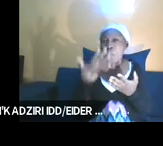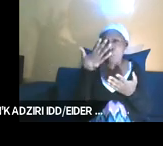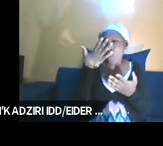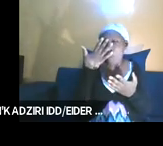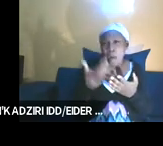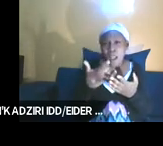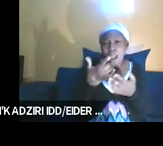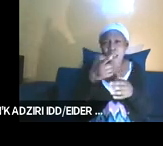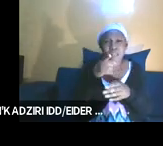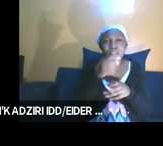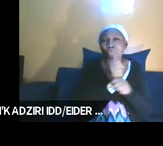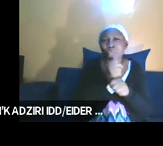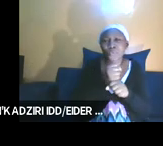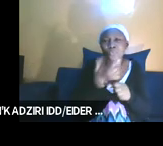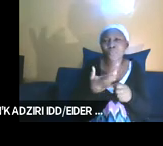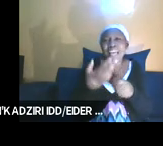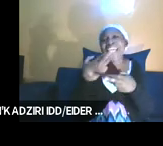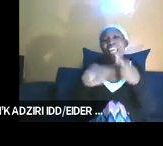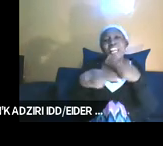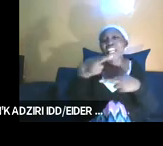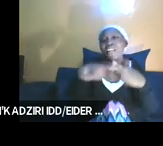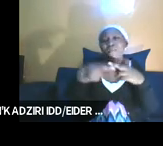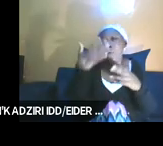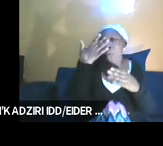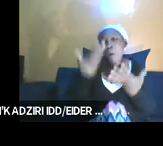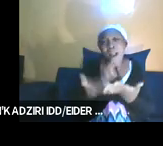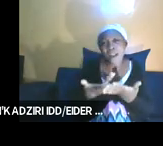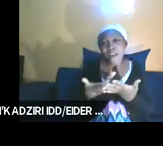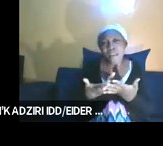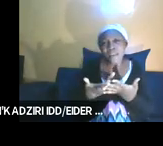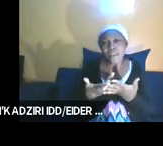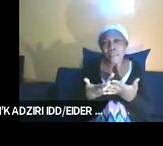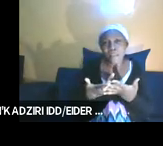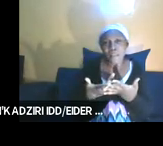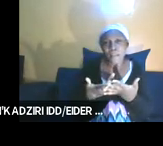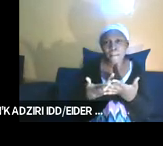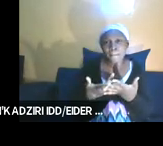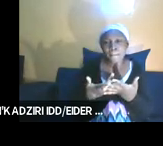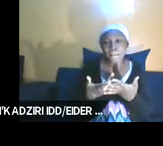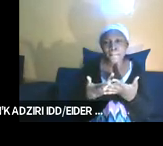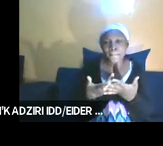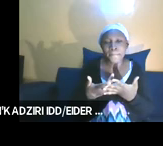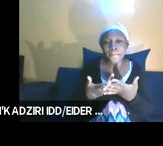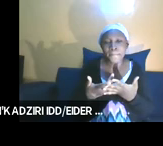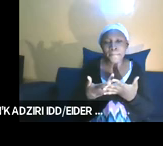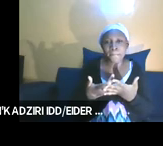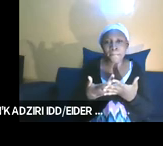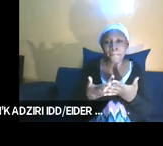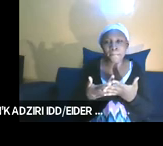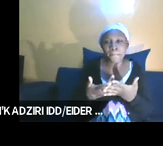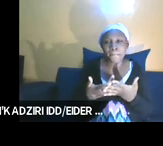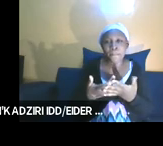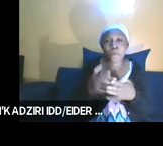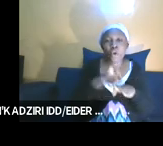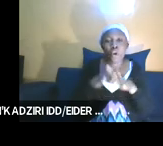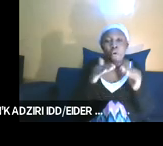in terms of like reviewing preprints and what they are, and really in relation to the traditional way of doing peer review.